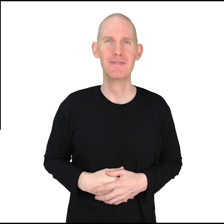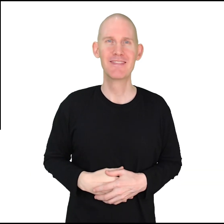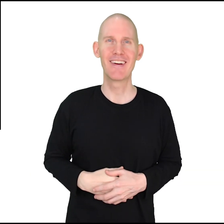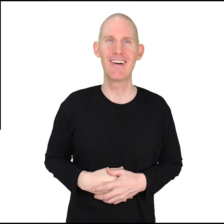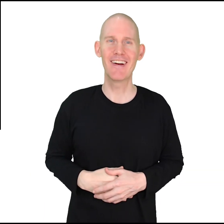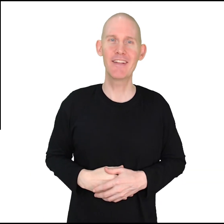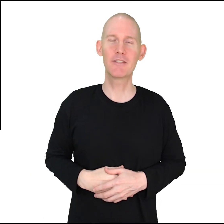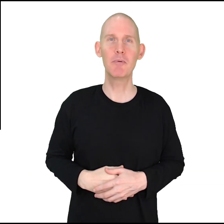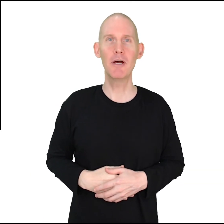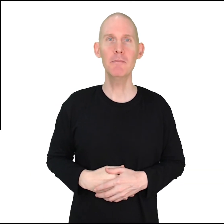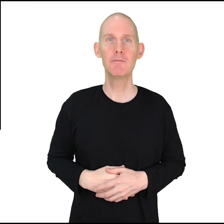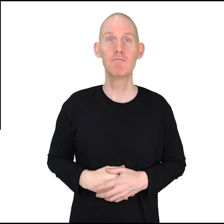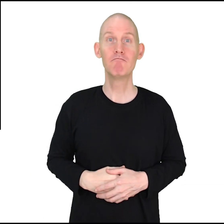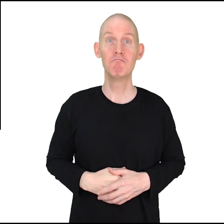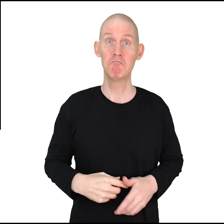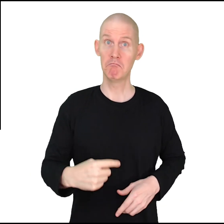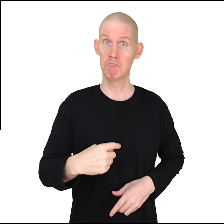All right, let's speed up.